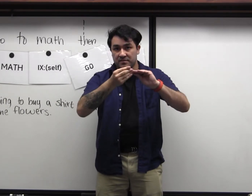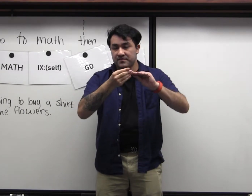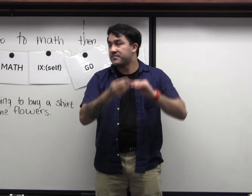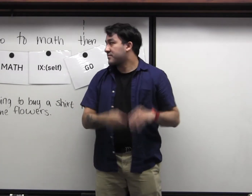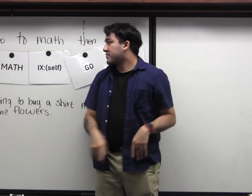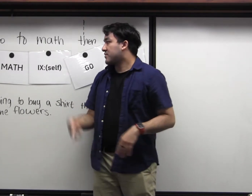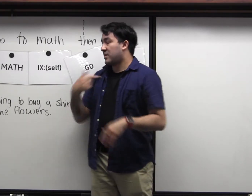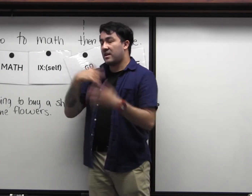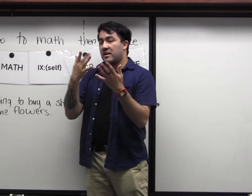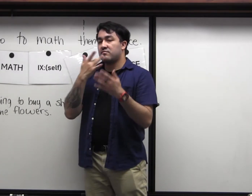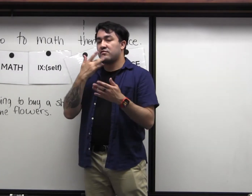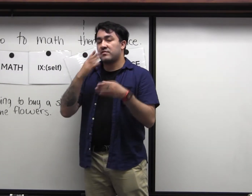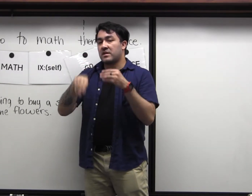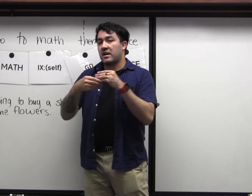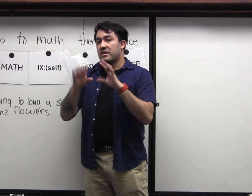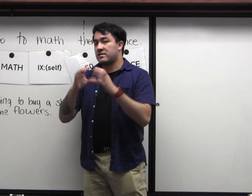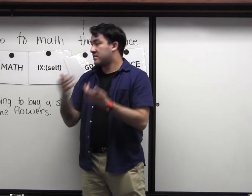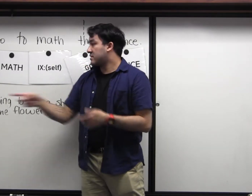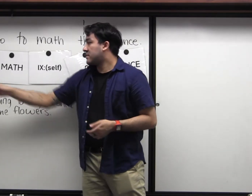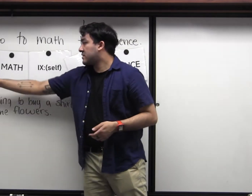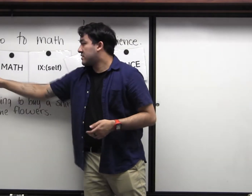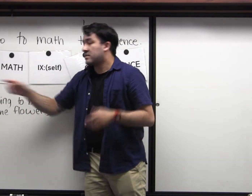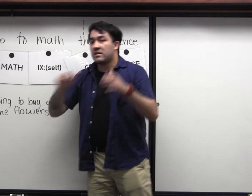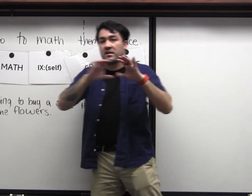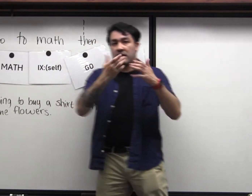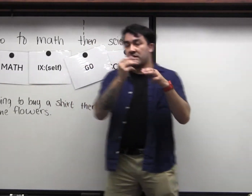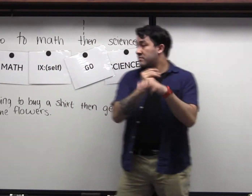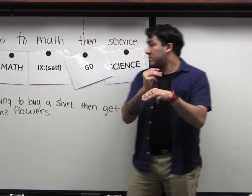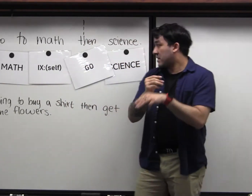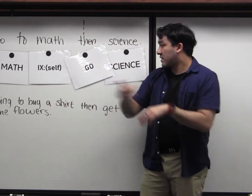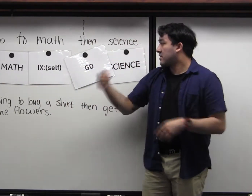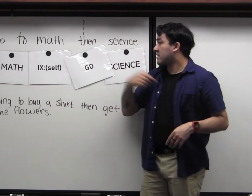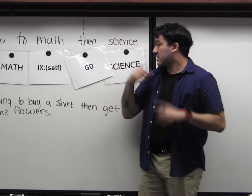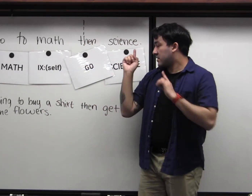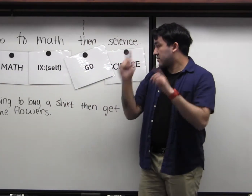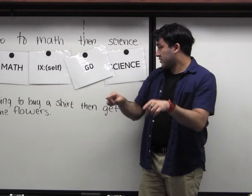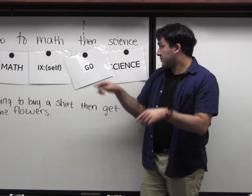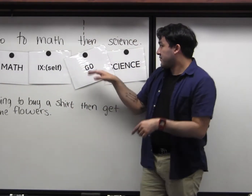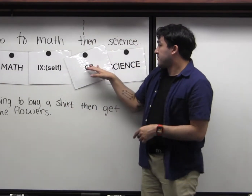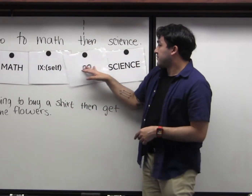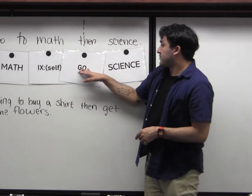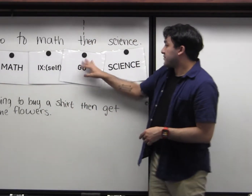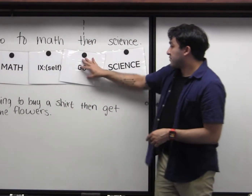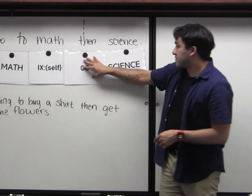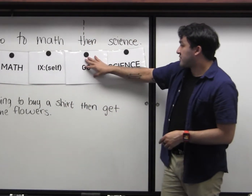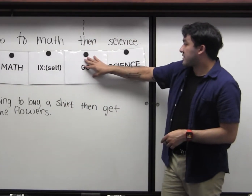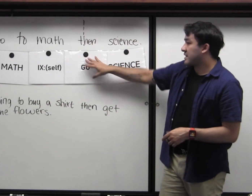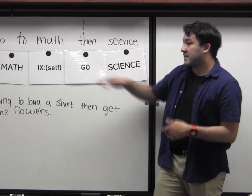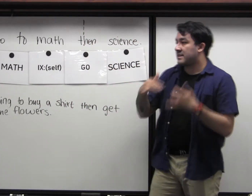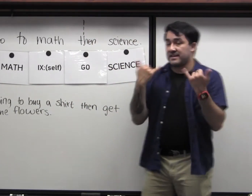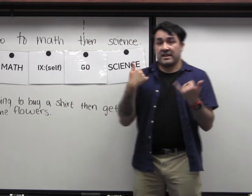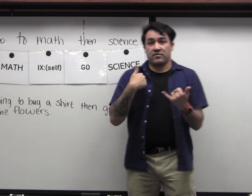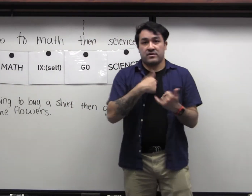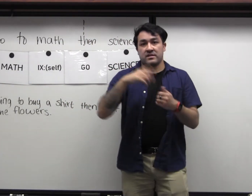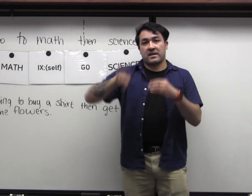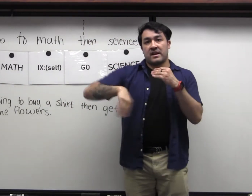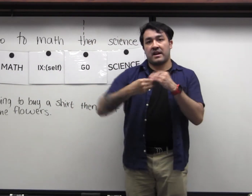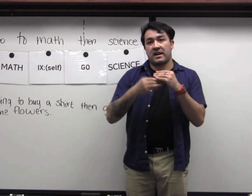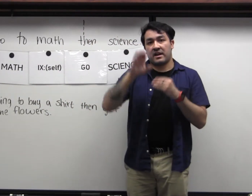son. He's 7." I would say, "This is my son, age 7." Again, giving a warning. Hey, just let you know, a number is about to show